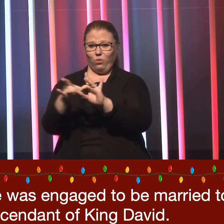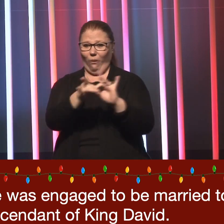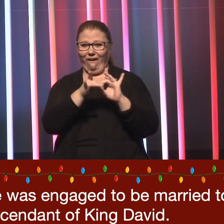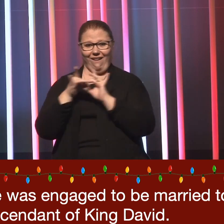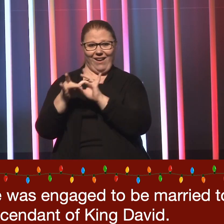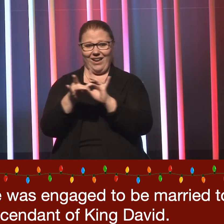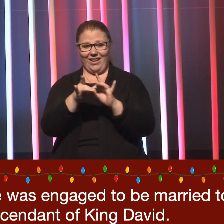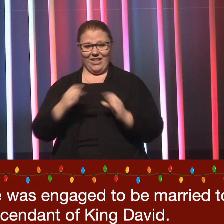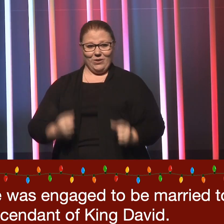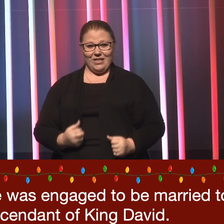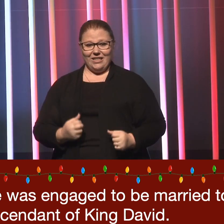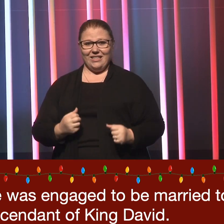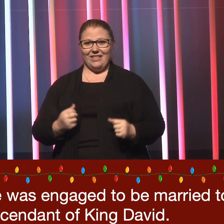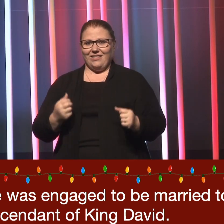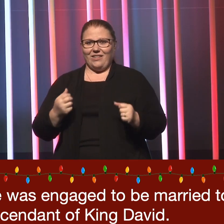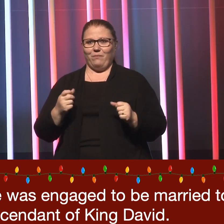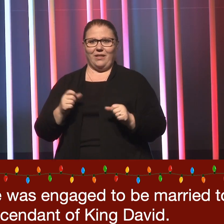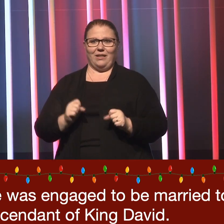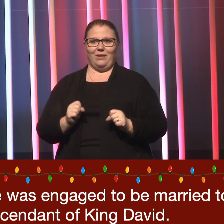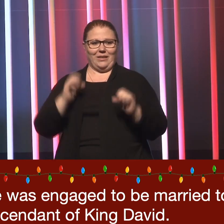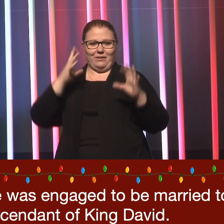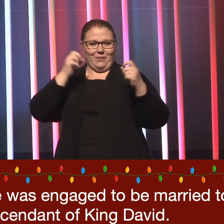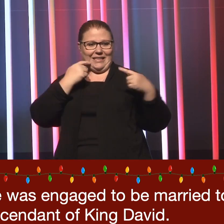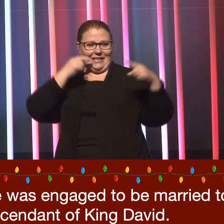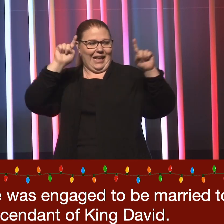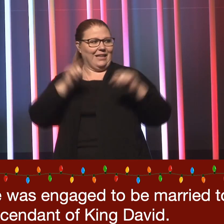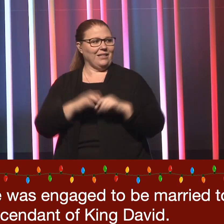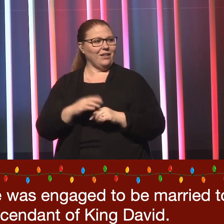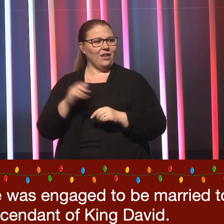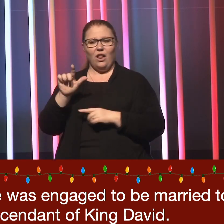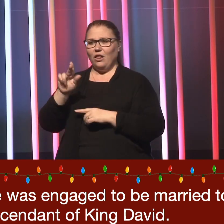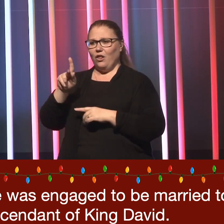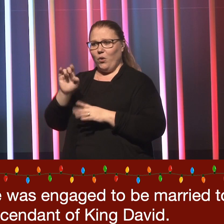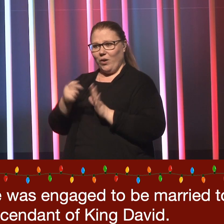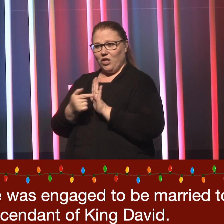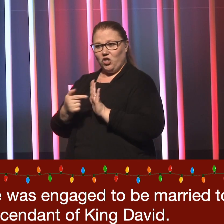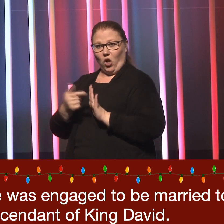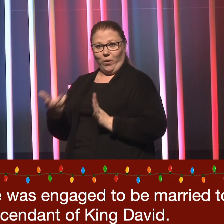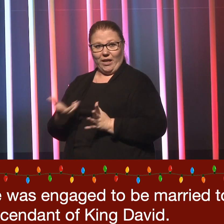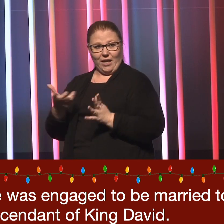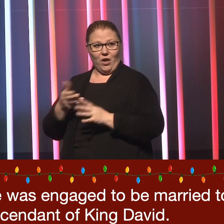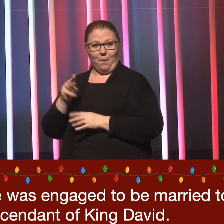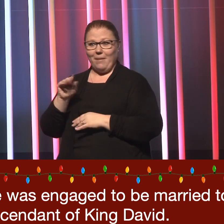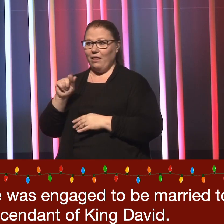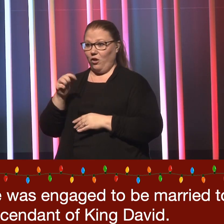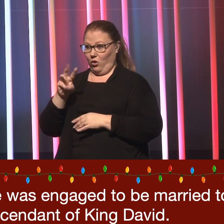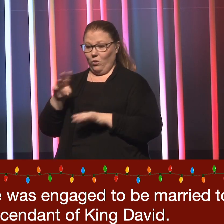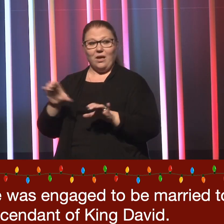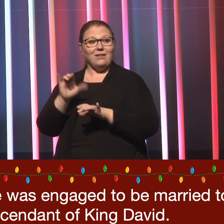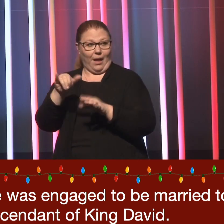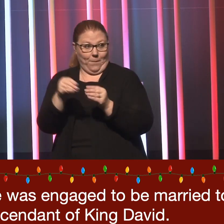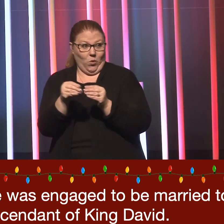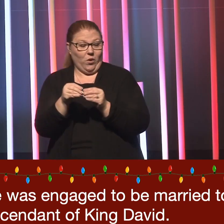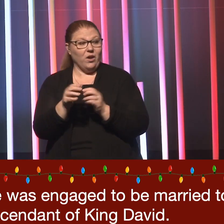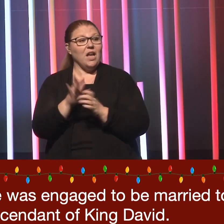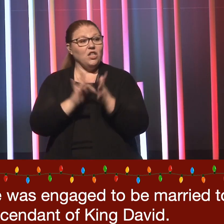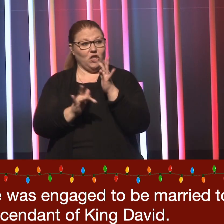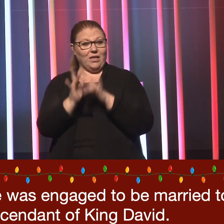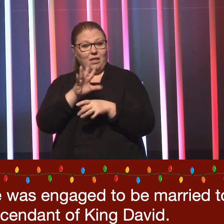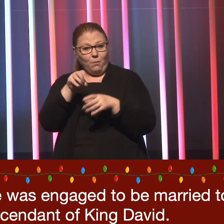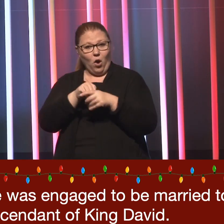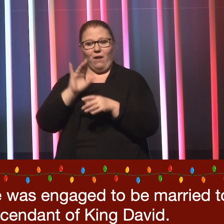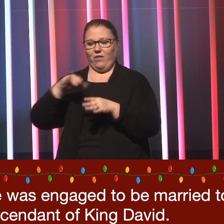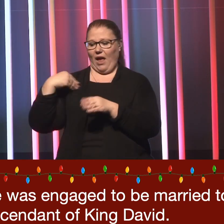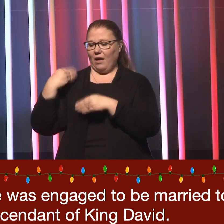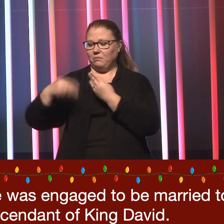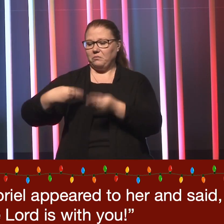flourishing. So what Luke is establishing here, and what Matthew does even more so, is, hey, this Jesus is part of this lineage